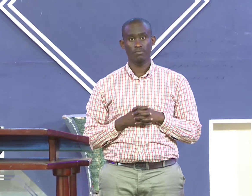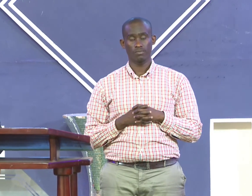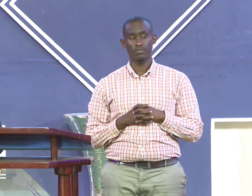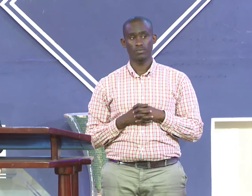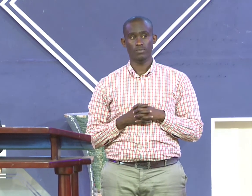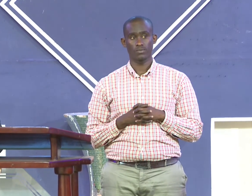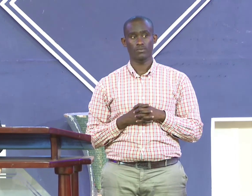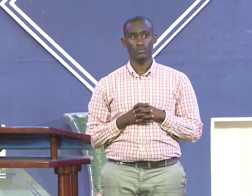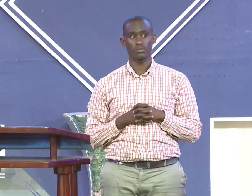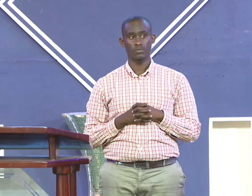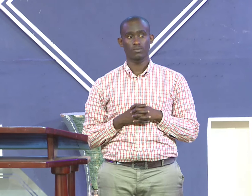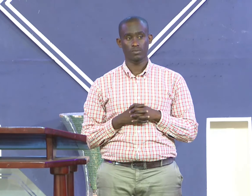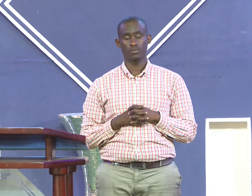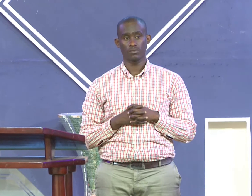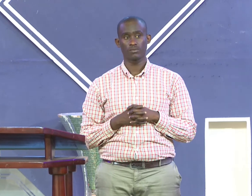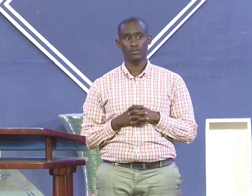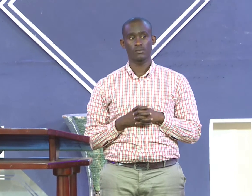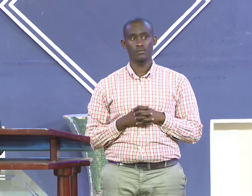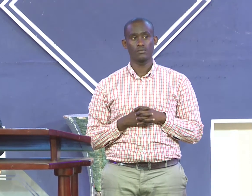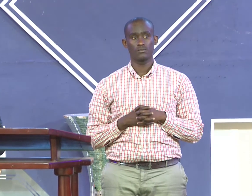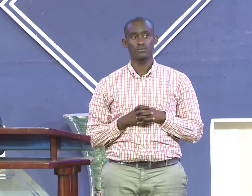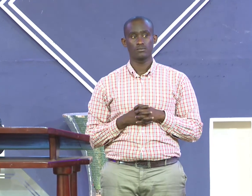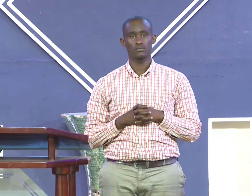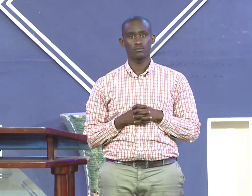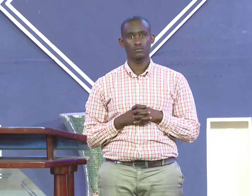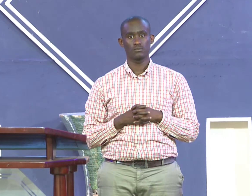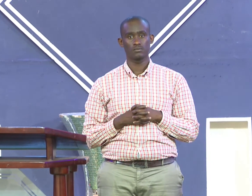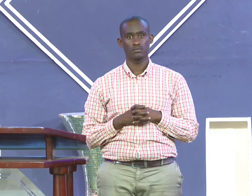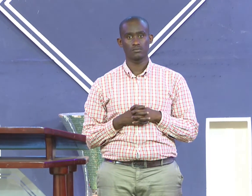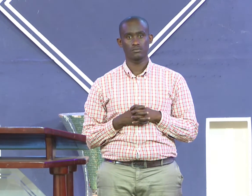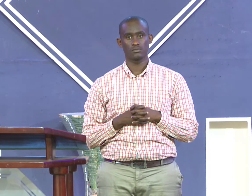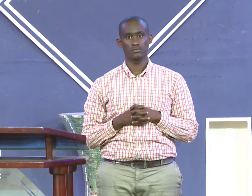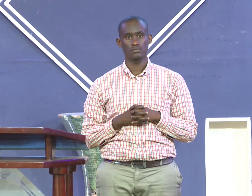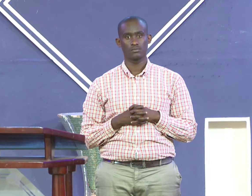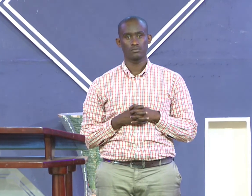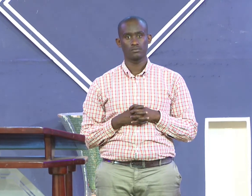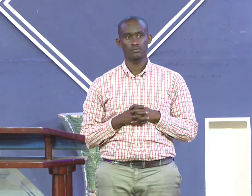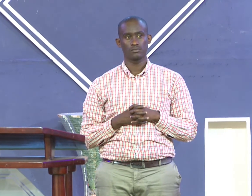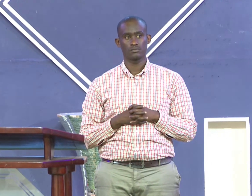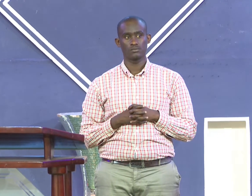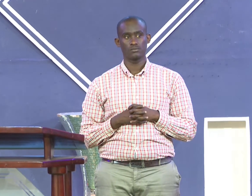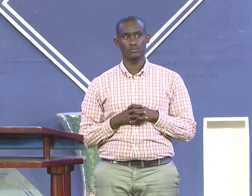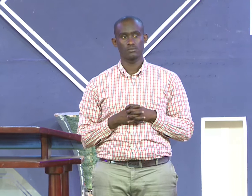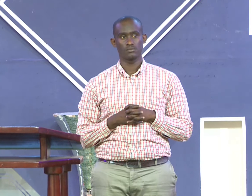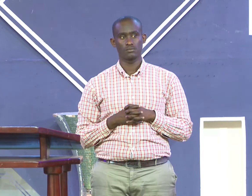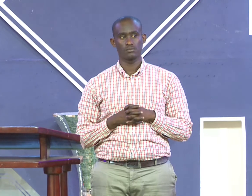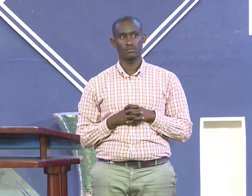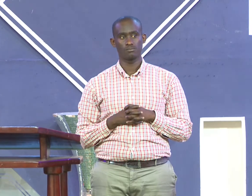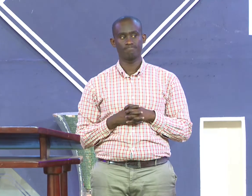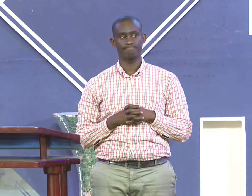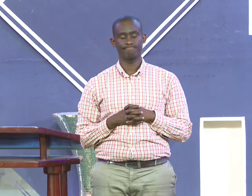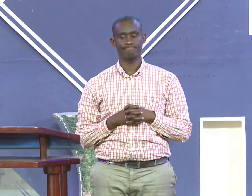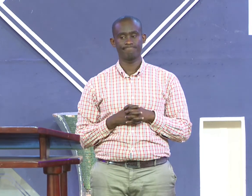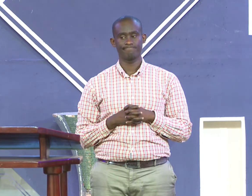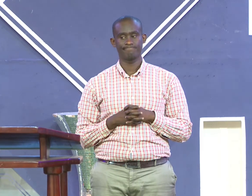you, and you shall be clean. From all your filthiness and from all your idols I will cleanse you. A new heart also will